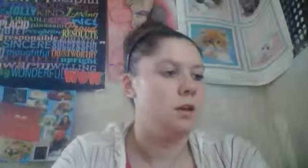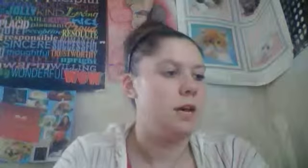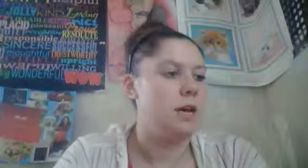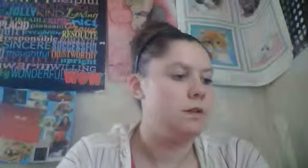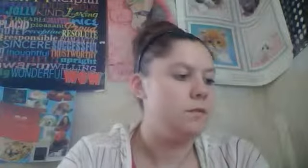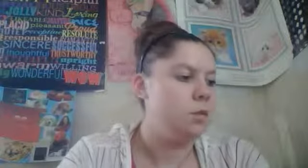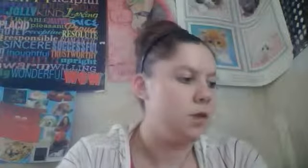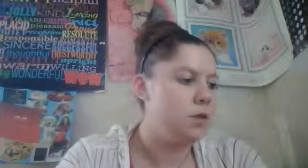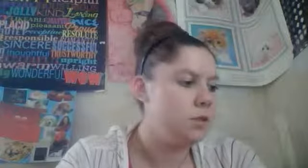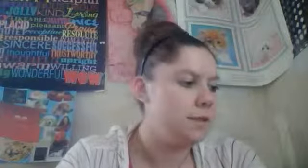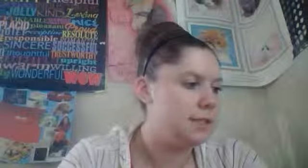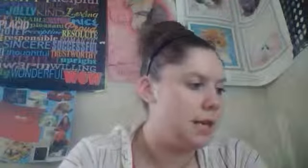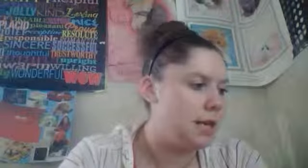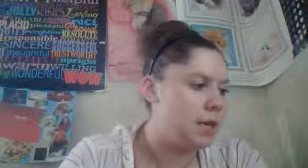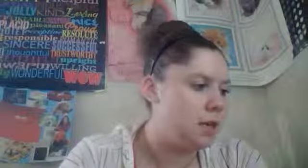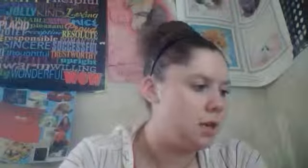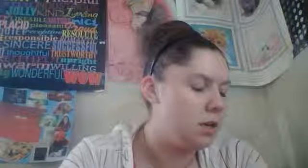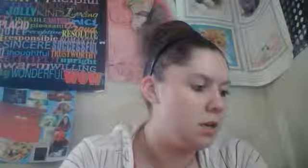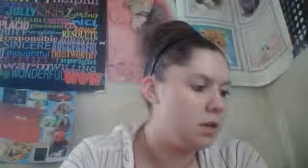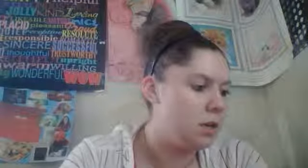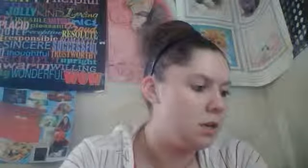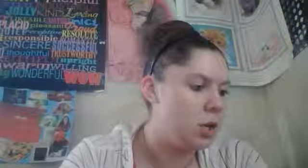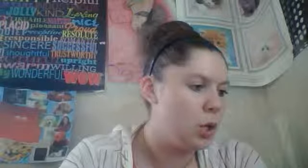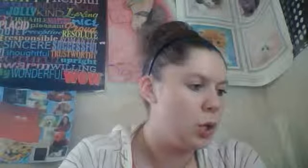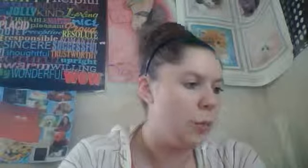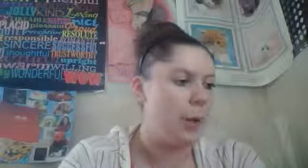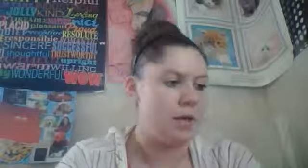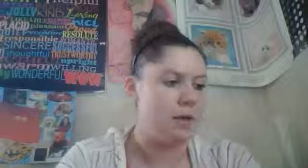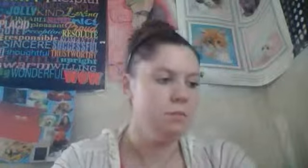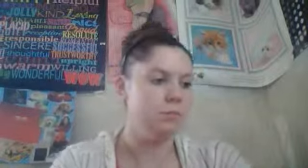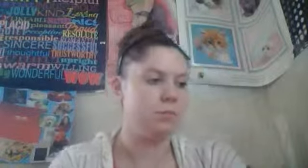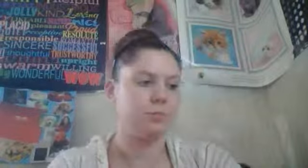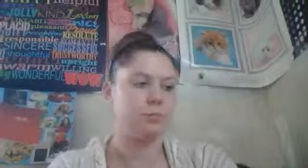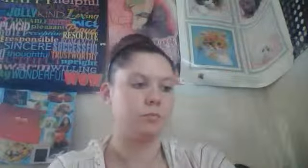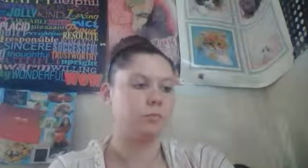Now, if you want to say when,